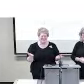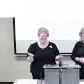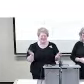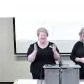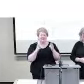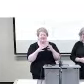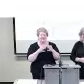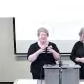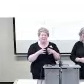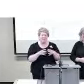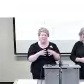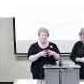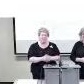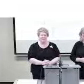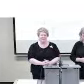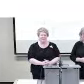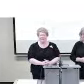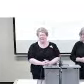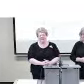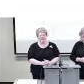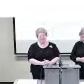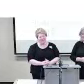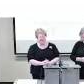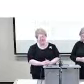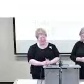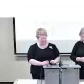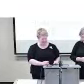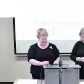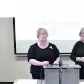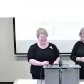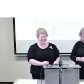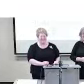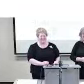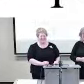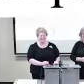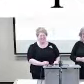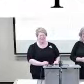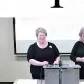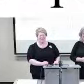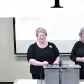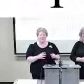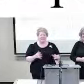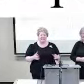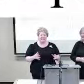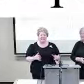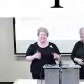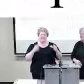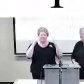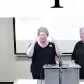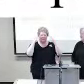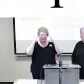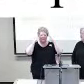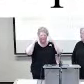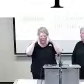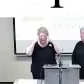wisdom but a mentor is a really great idea to assist you the reason is